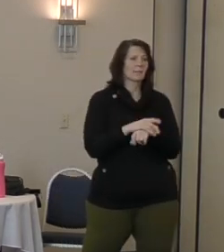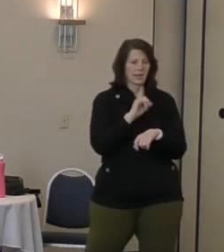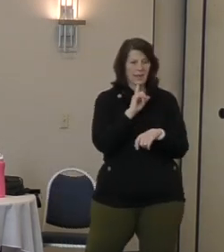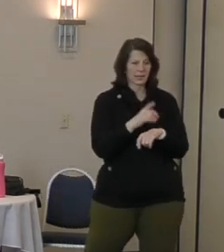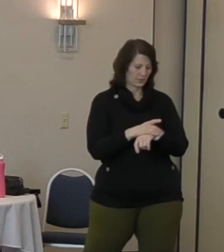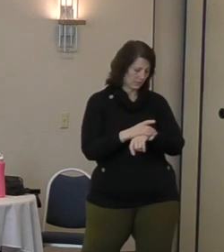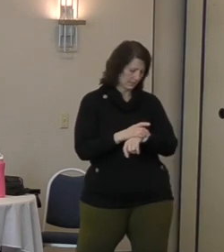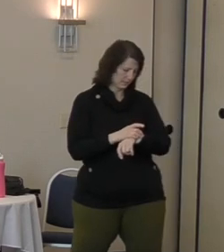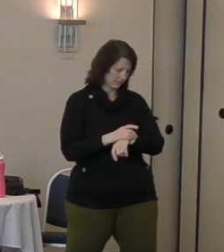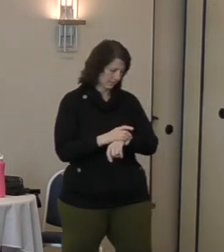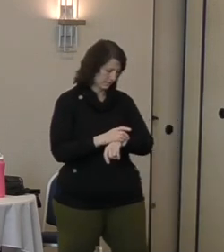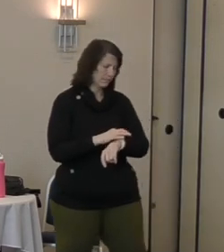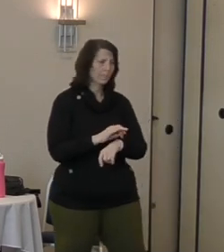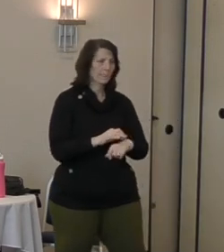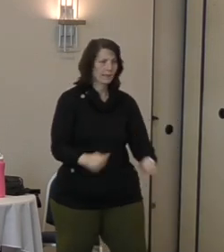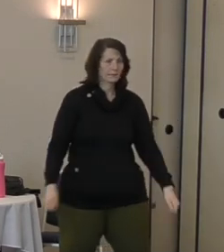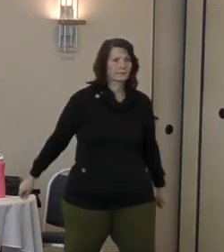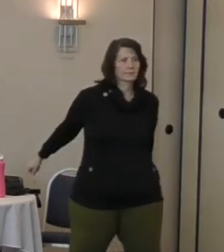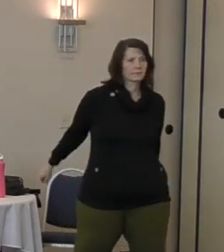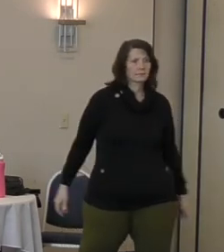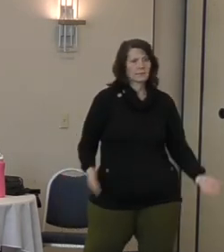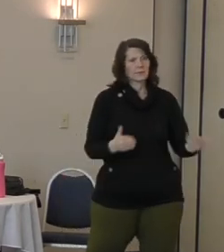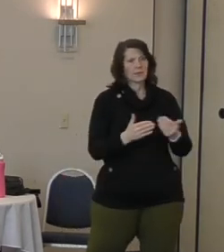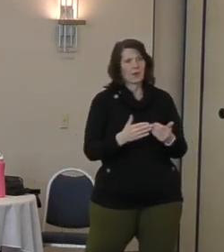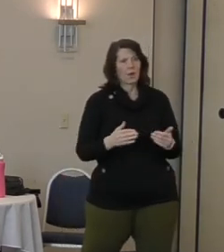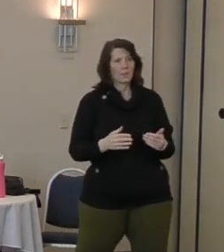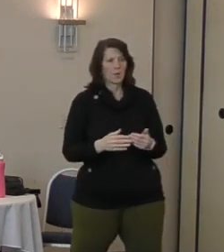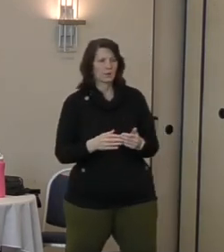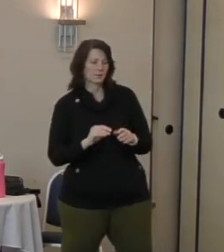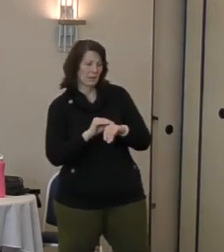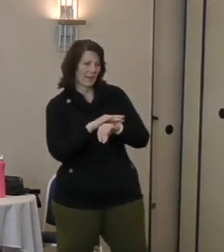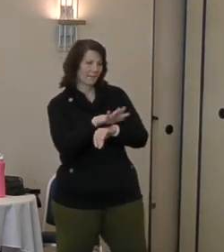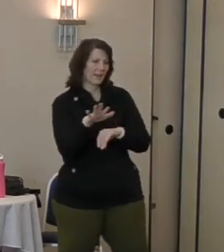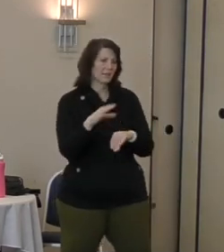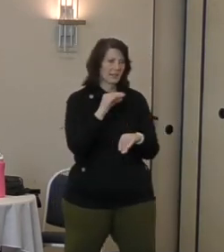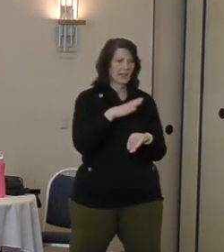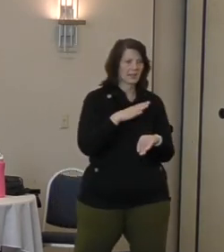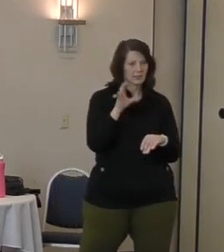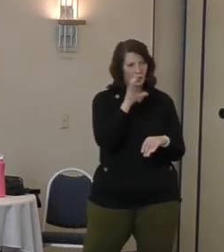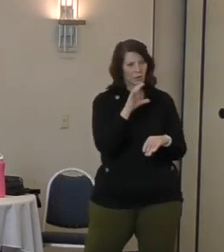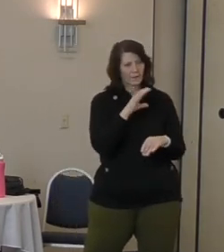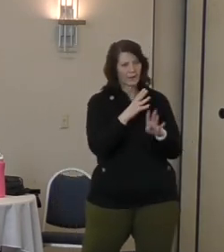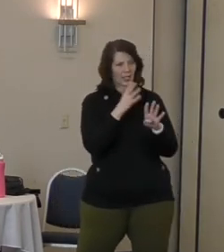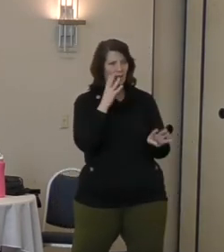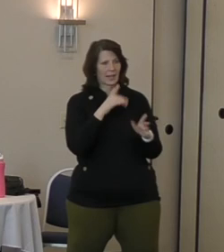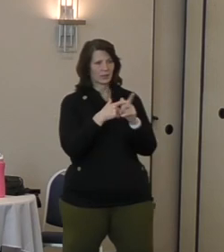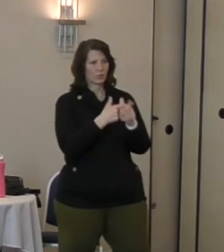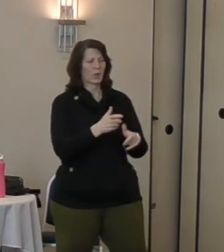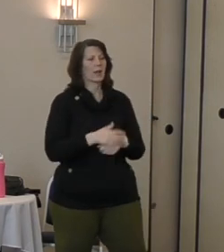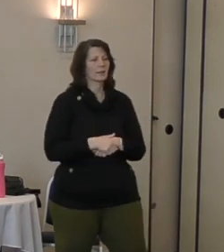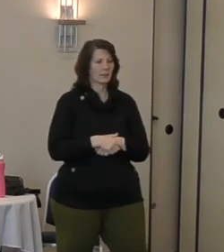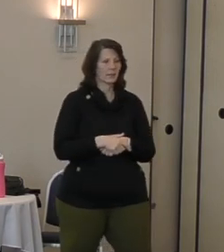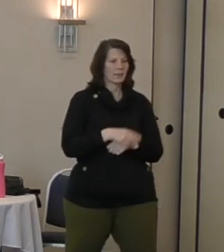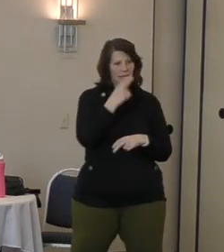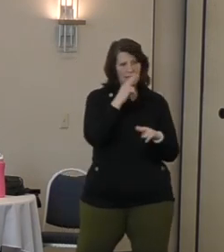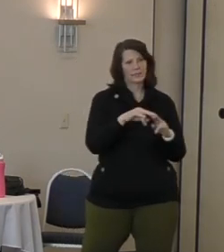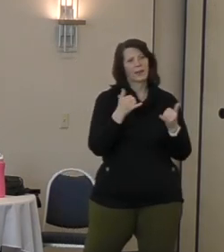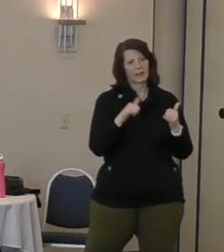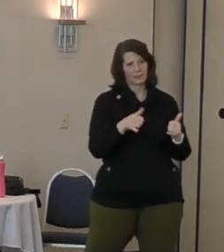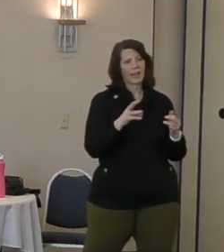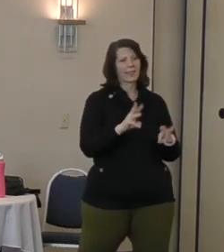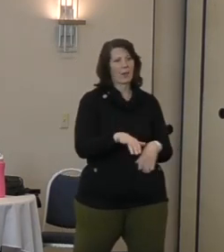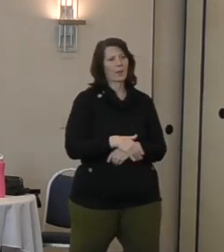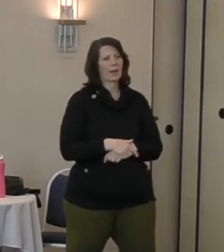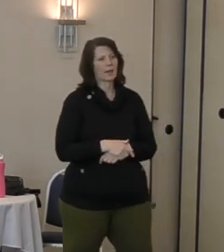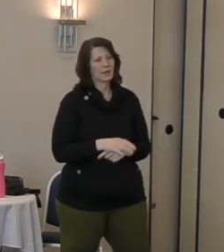actually, it's almost infectious in that guys just start looking for lines to run because it's fun to play that way,